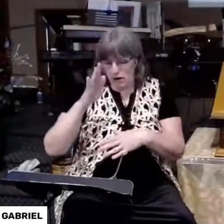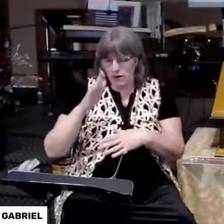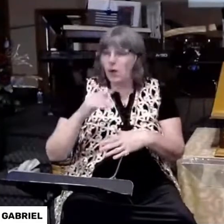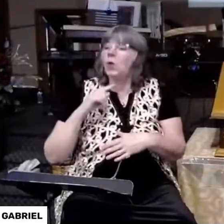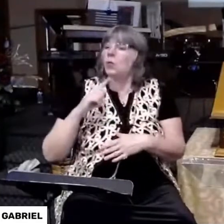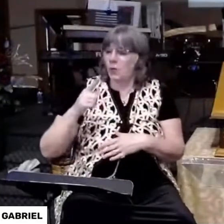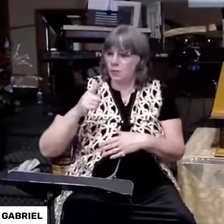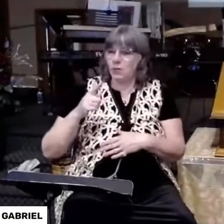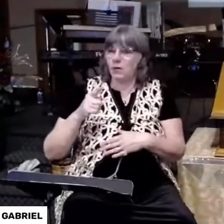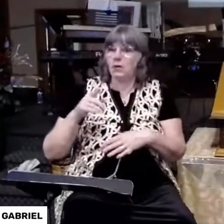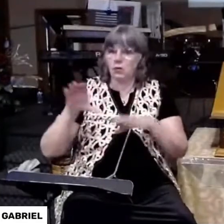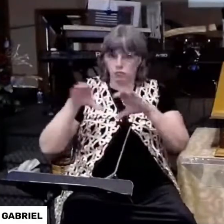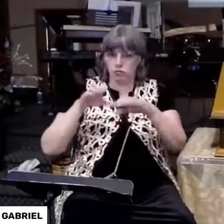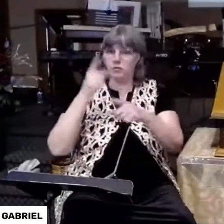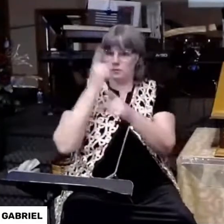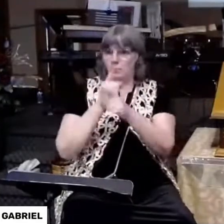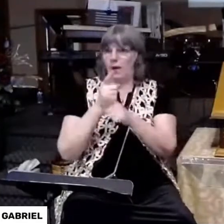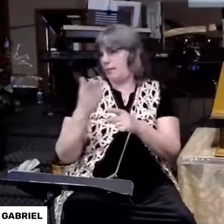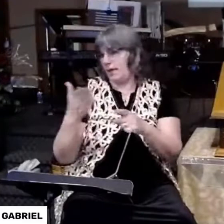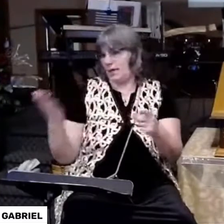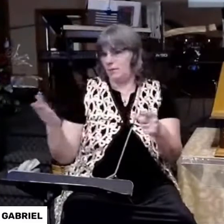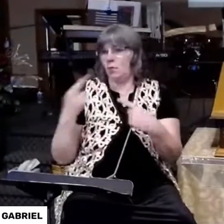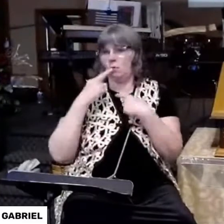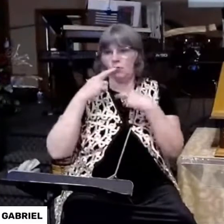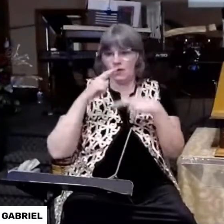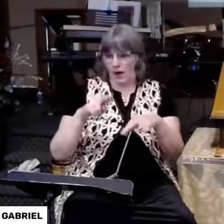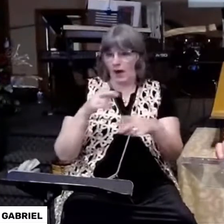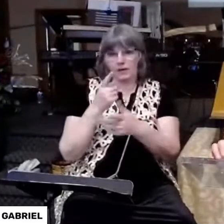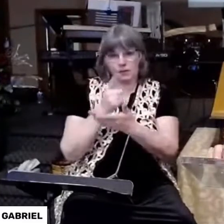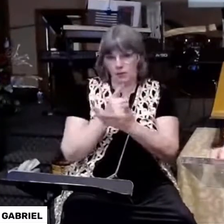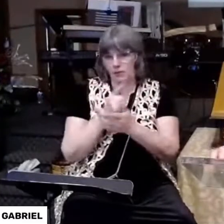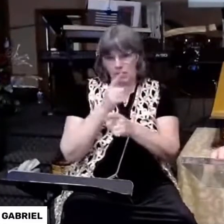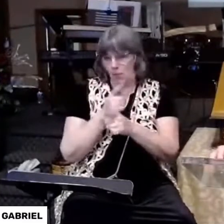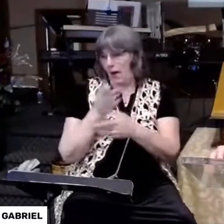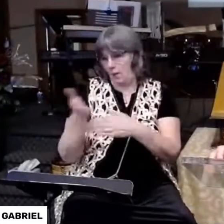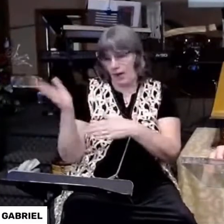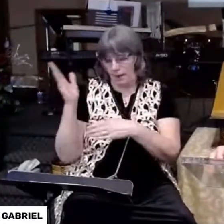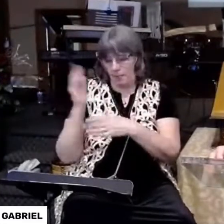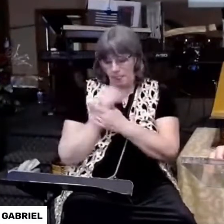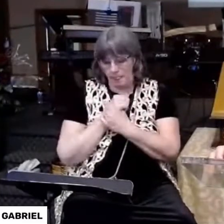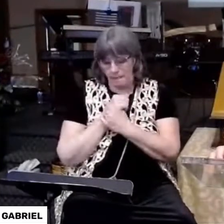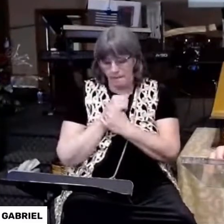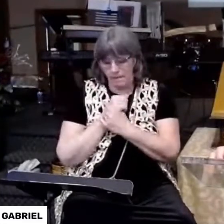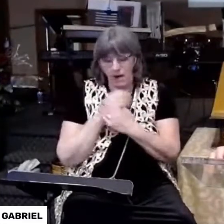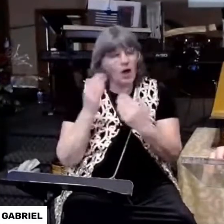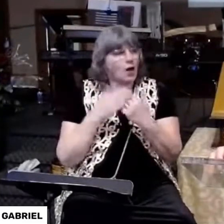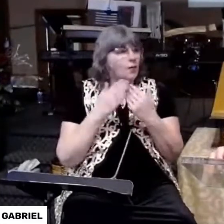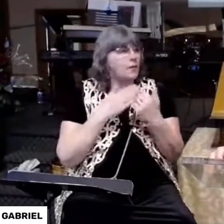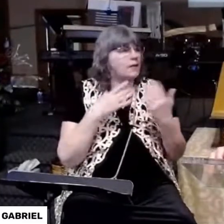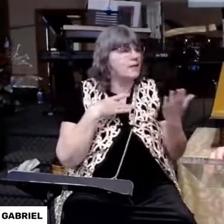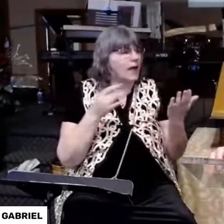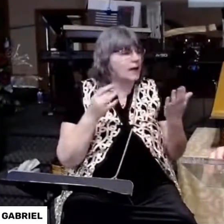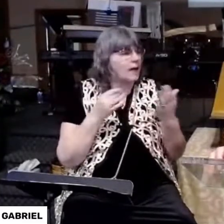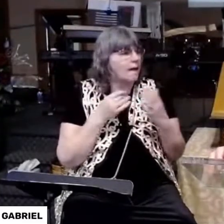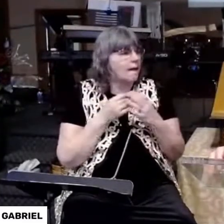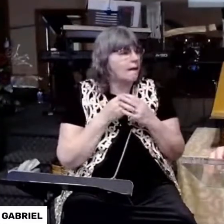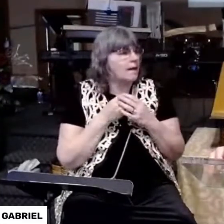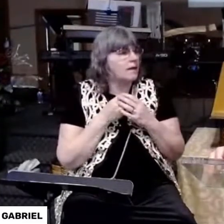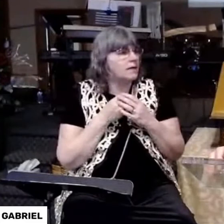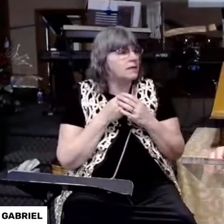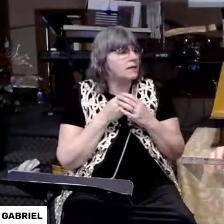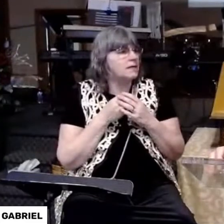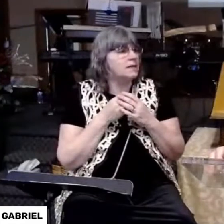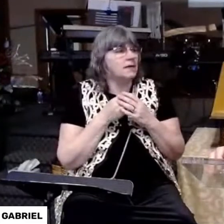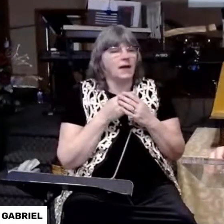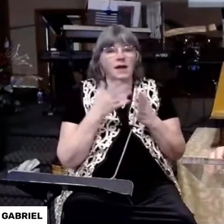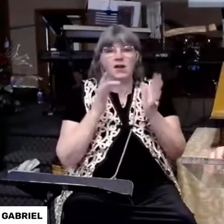we will react the right way, you know. And for me, it's almost like another way of saying what